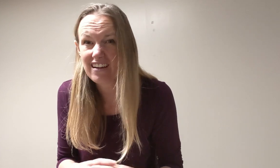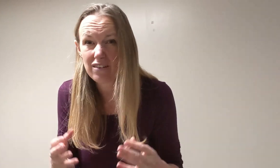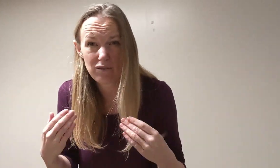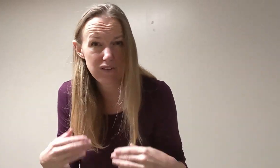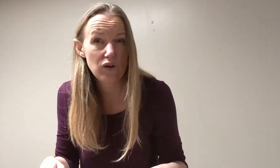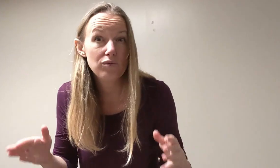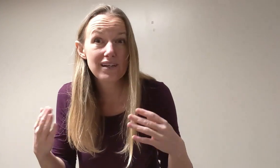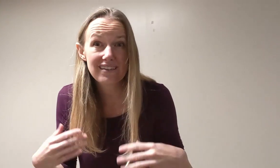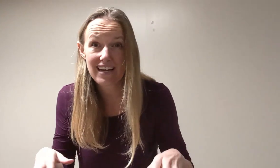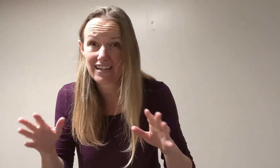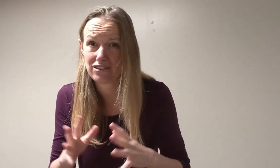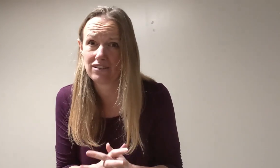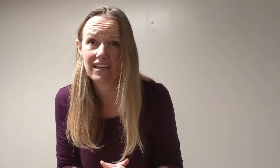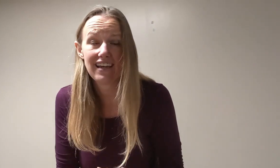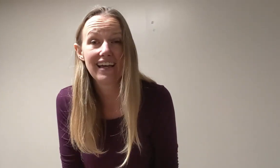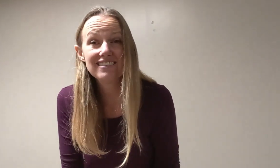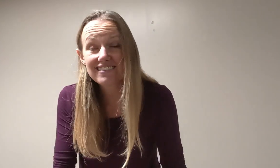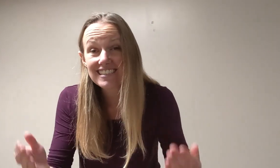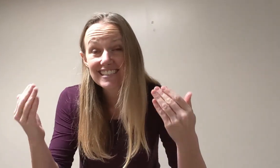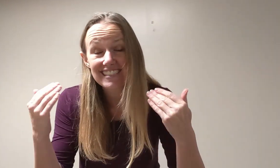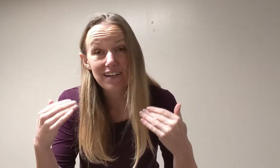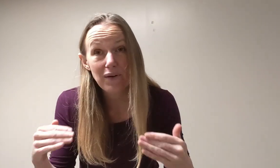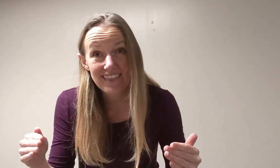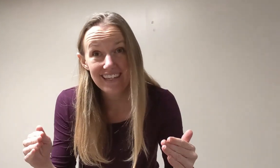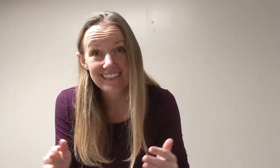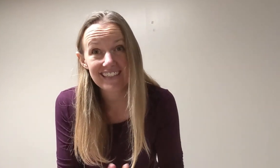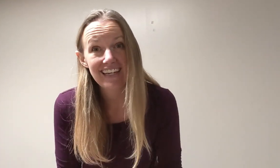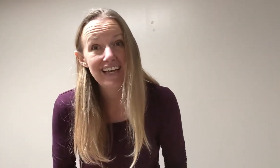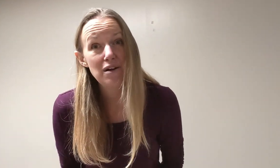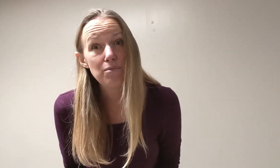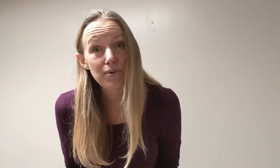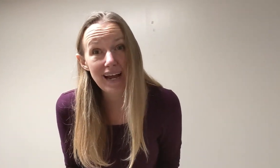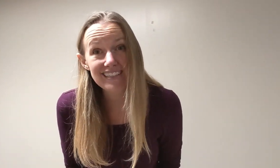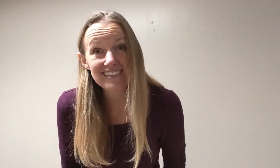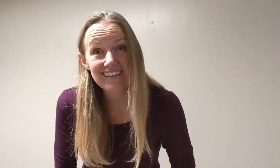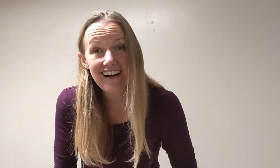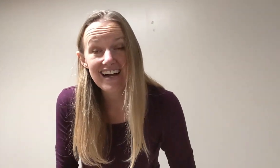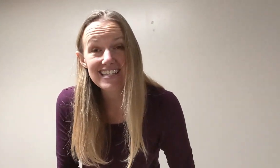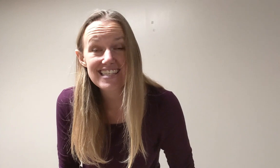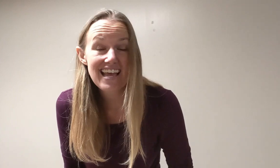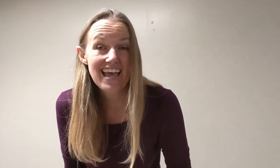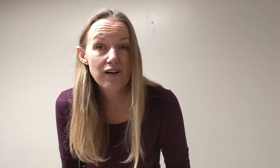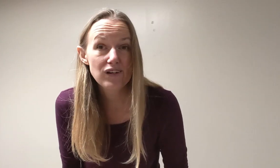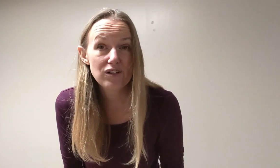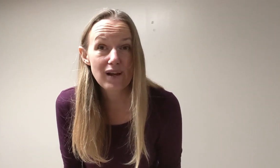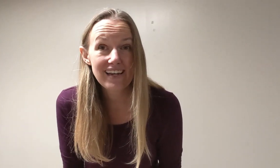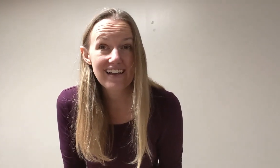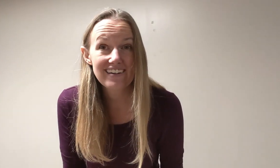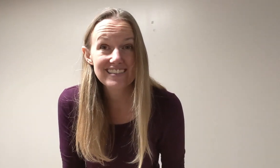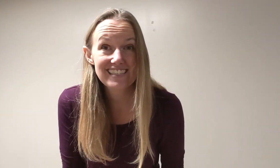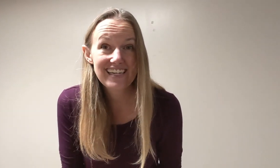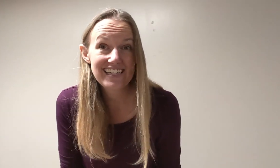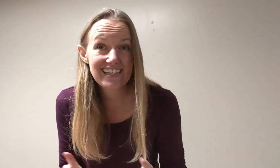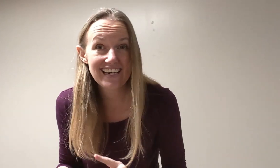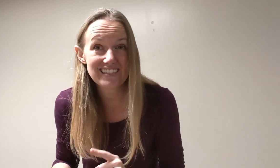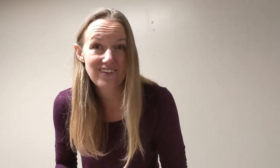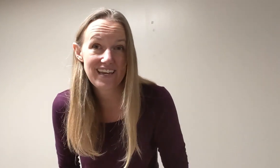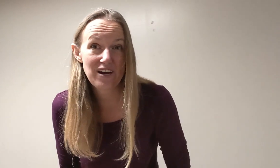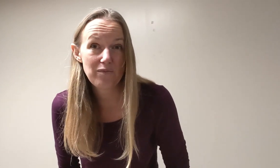it'll flow really naturally, okay? So just stick with it, practice lots, and when you're ready, I'll see you in the next video.